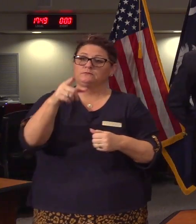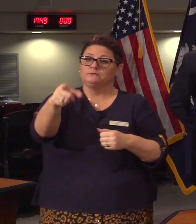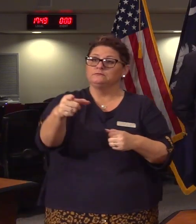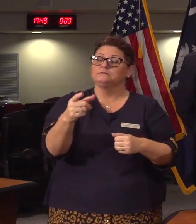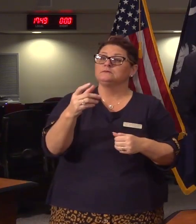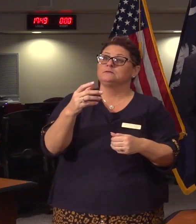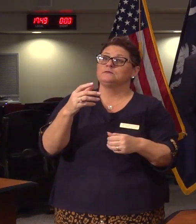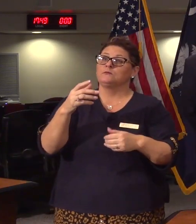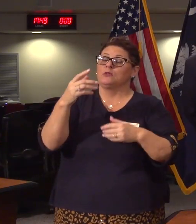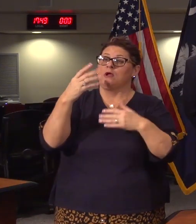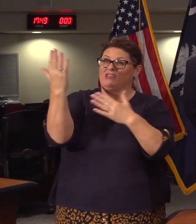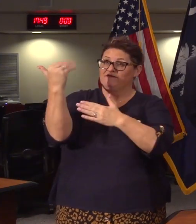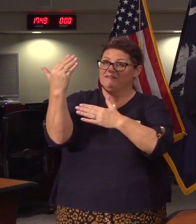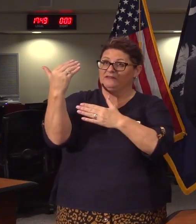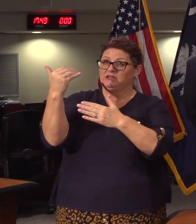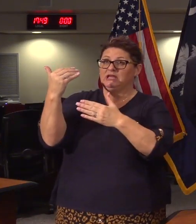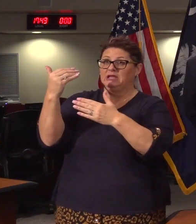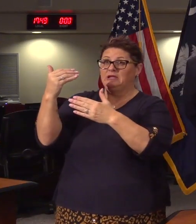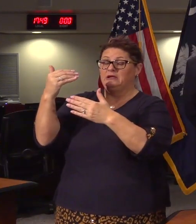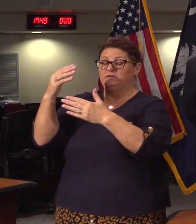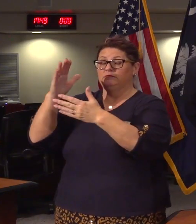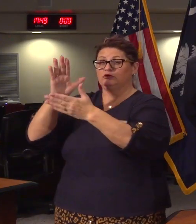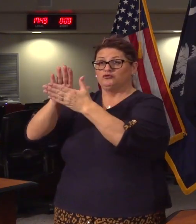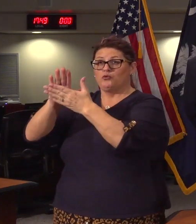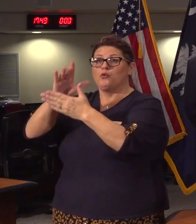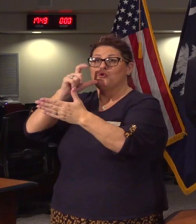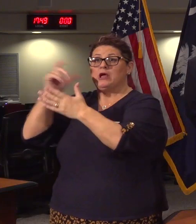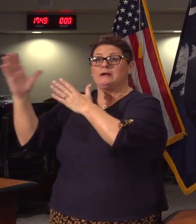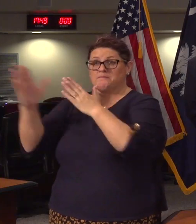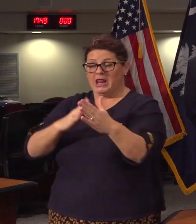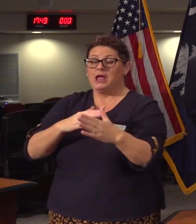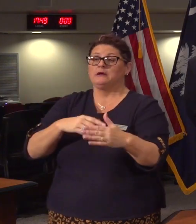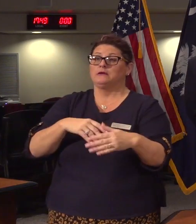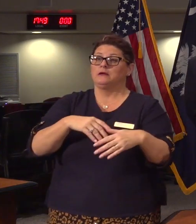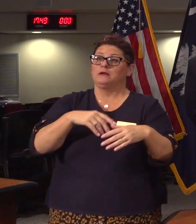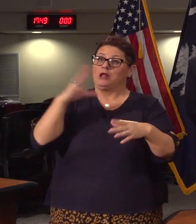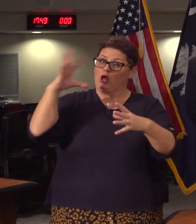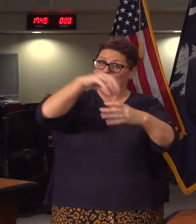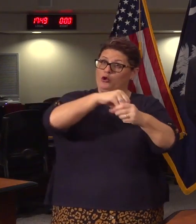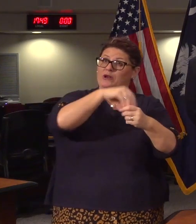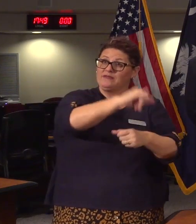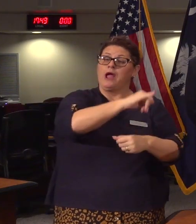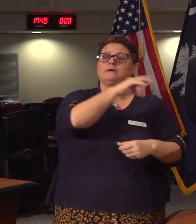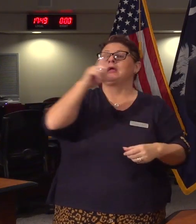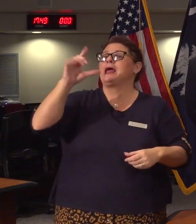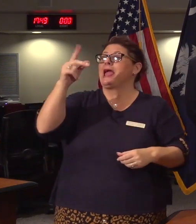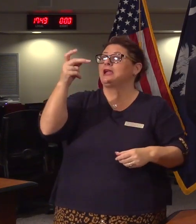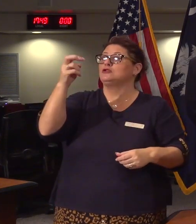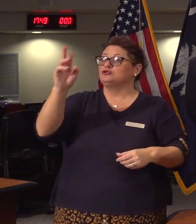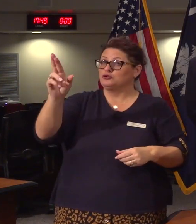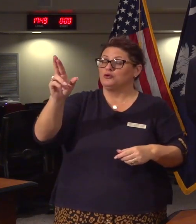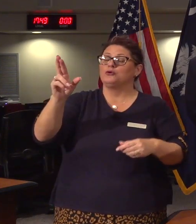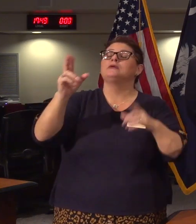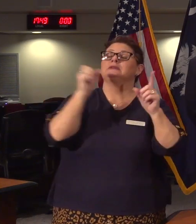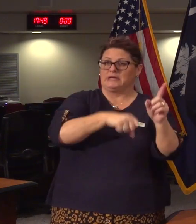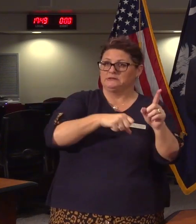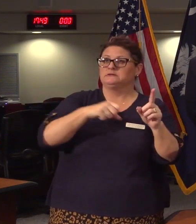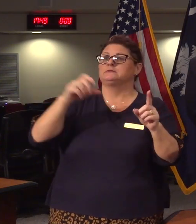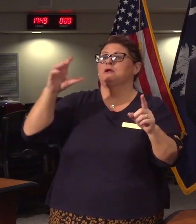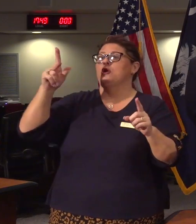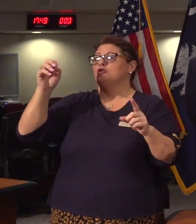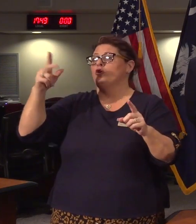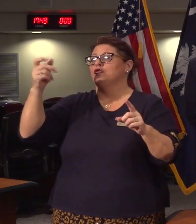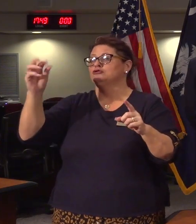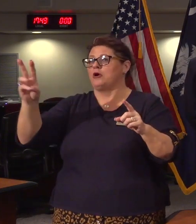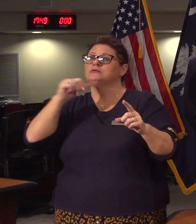already have plans? One of them, Kershaw is, Lancaster is not, but I've spoken with their superintendent, and